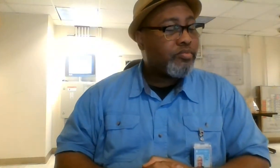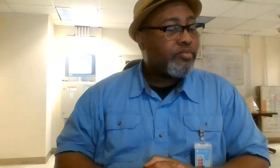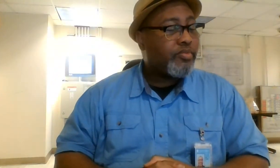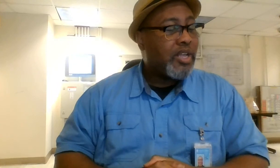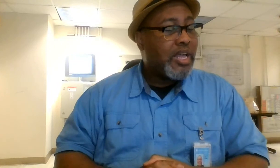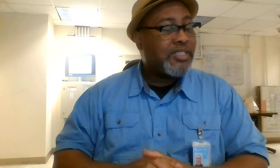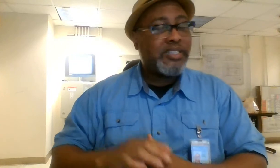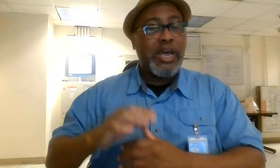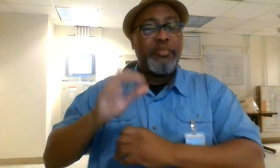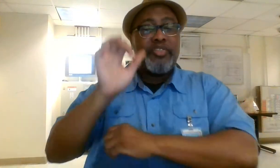Sabbath.